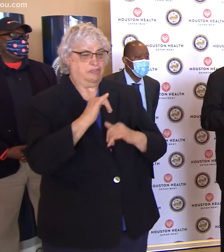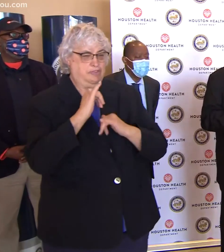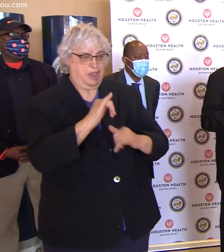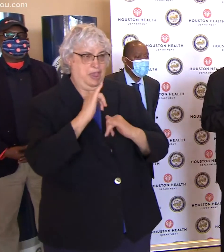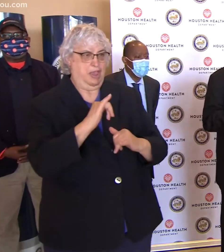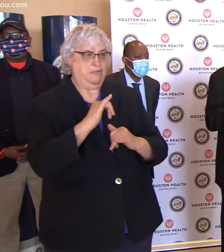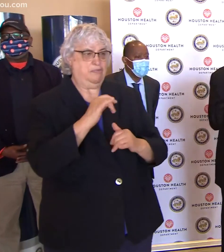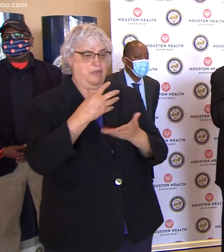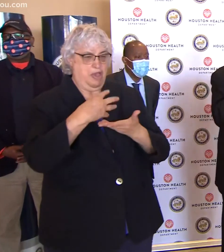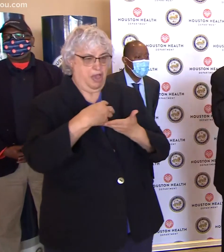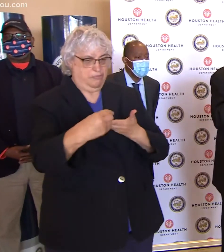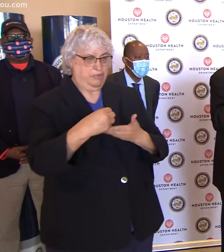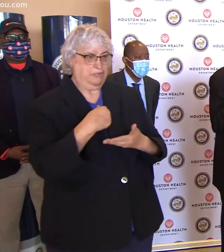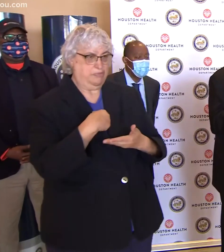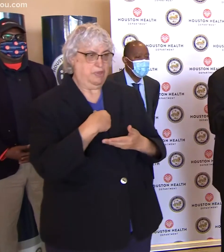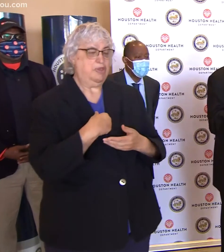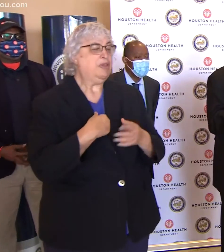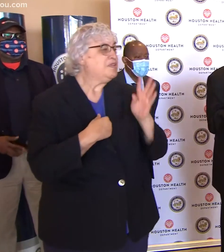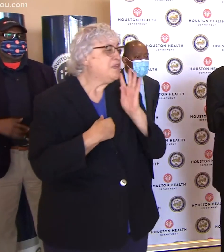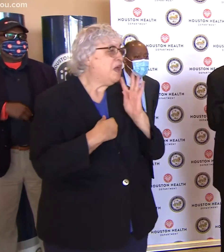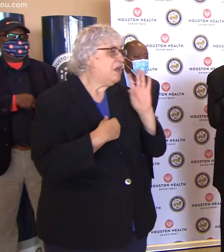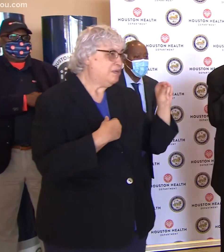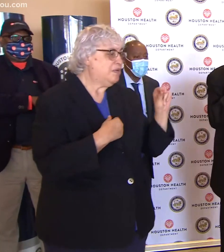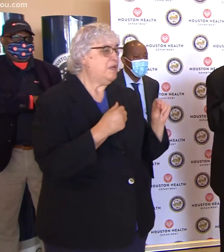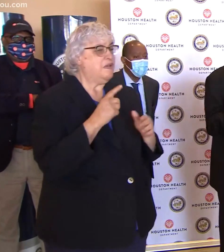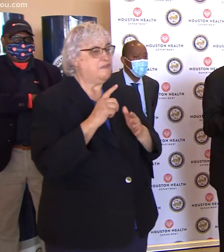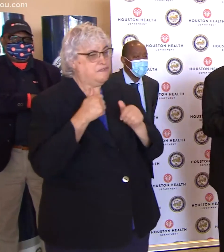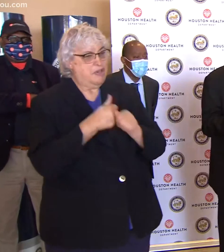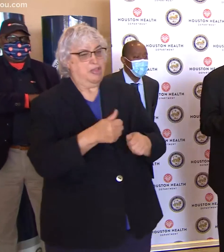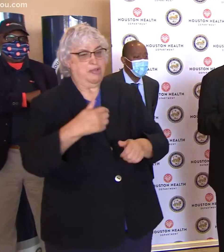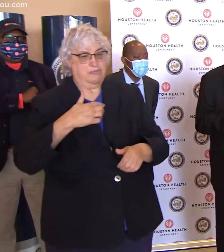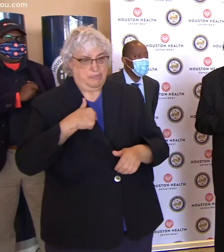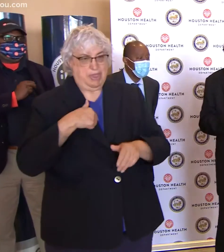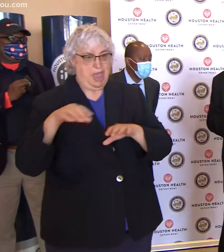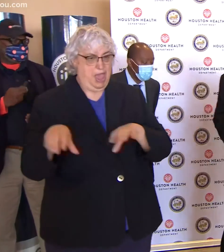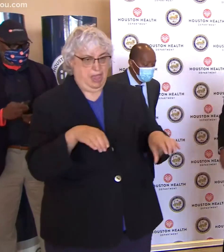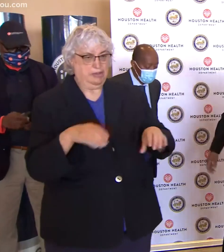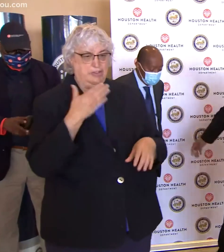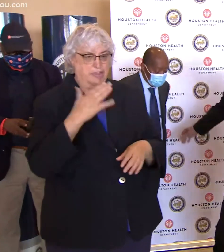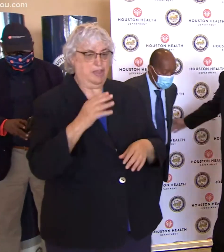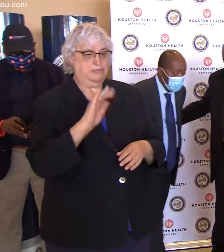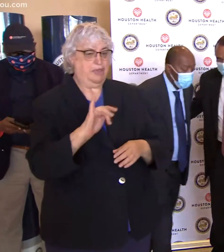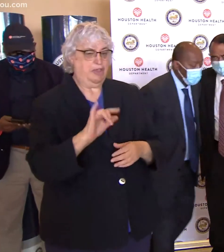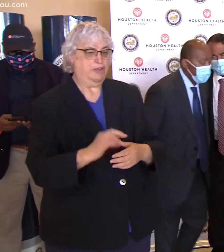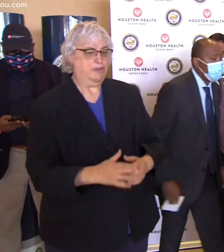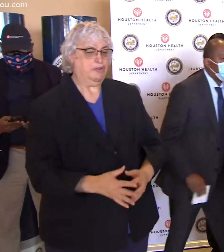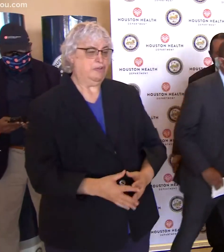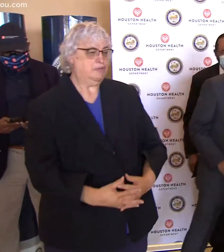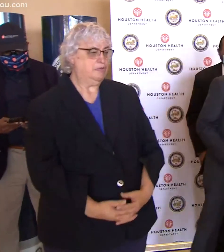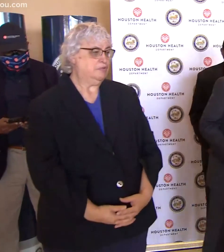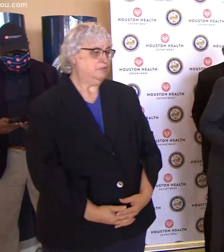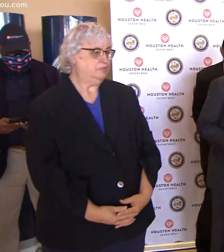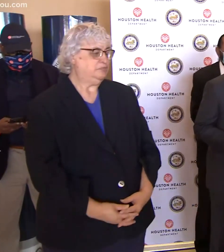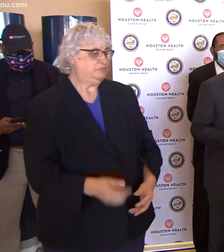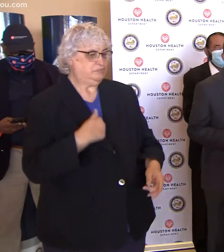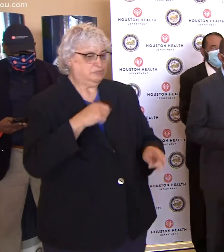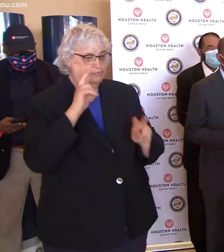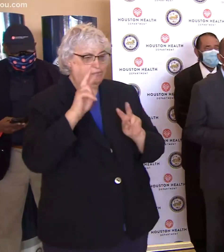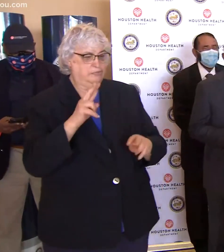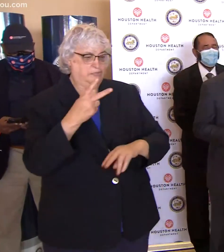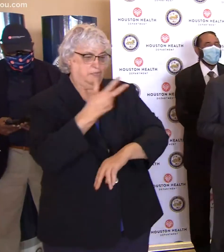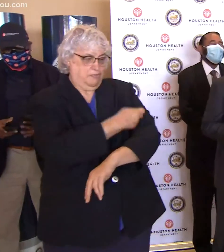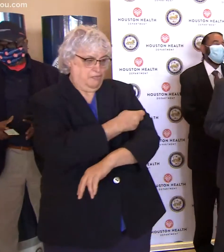am doing, not what I say do, but what I am doing. Thank you, Mayor. Thank you. And Congressman, I look forward to giving the